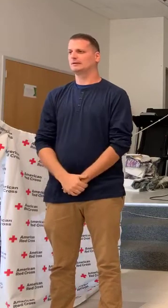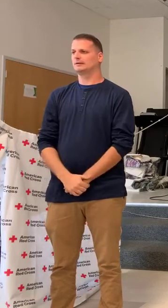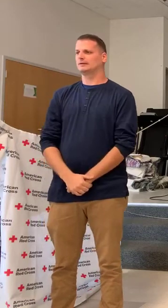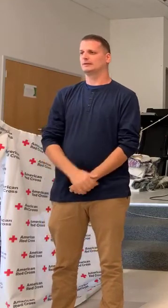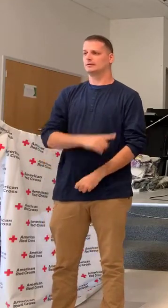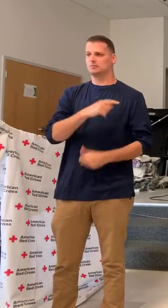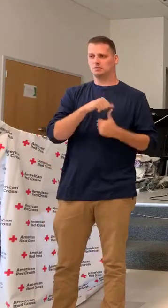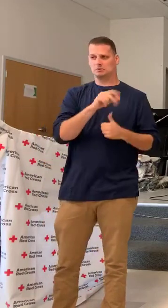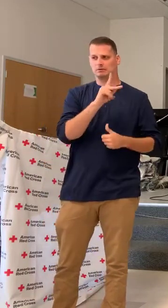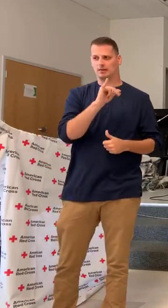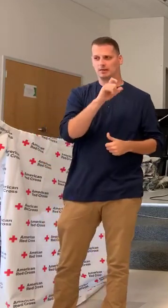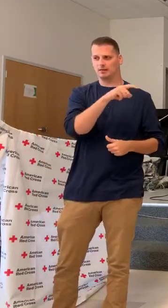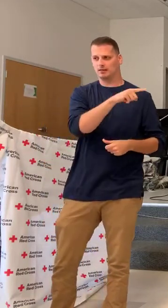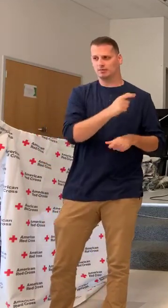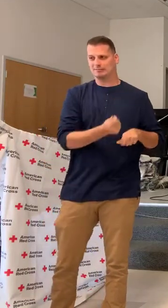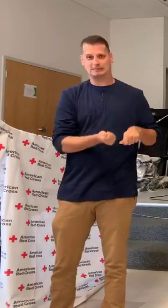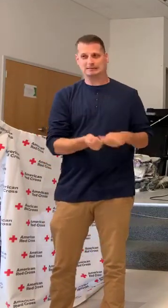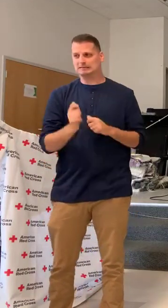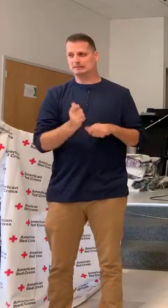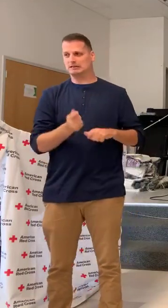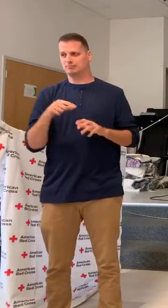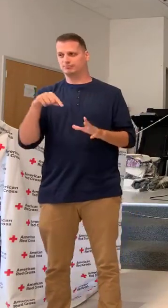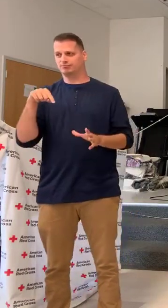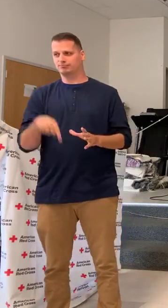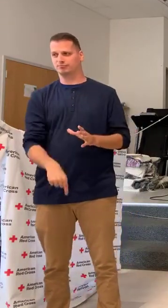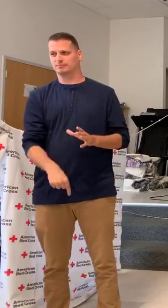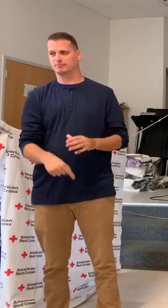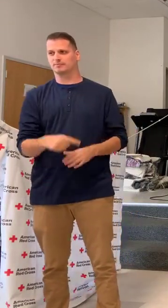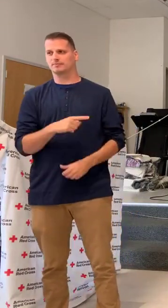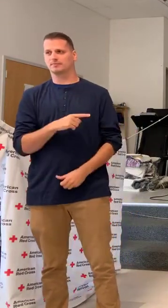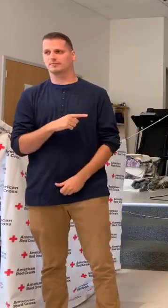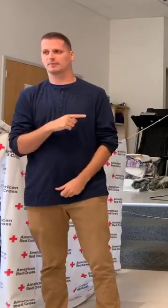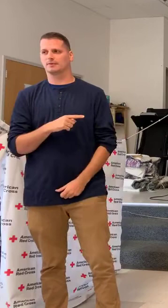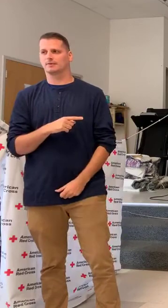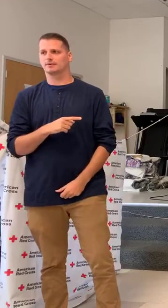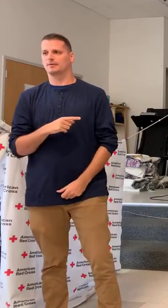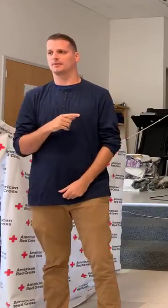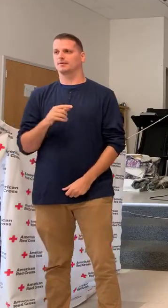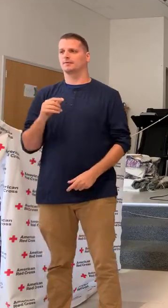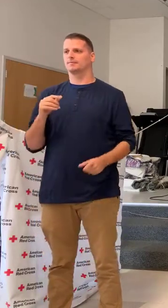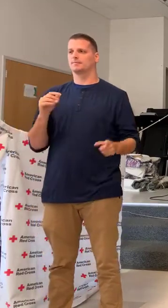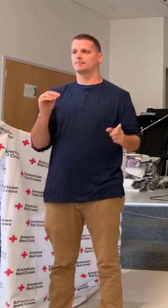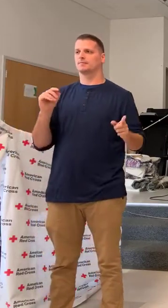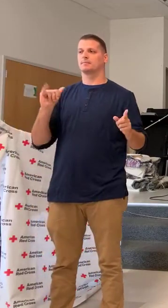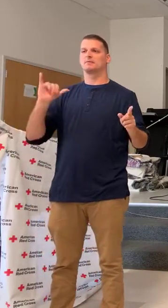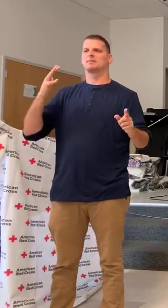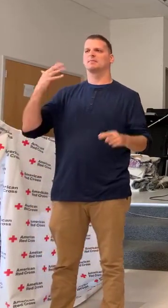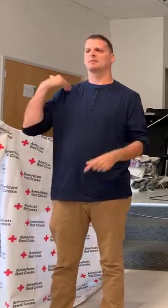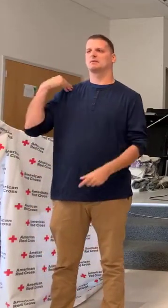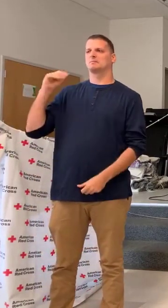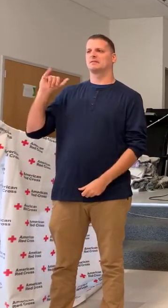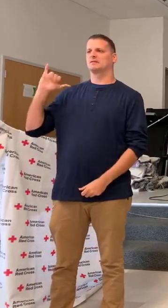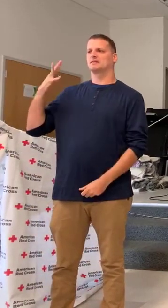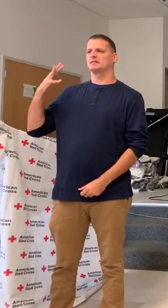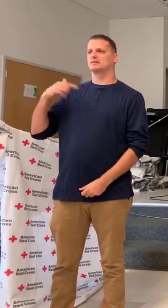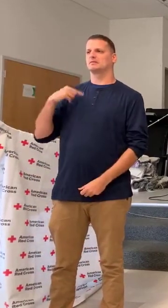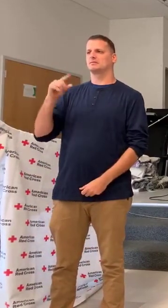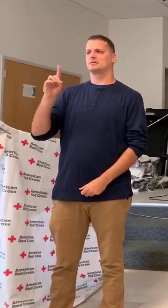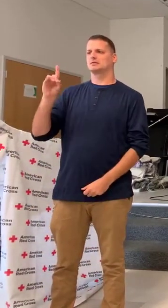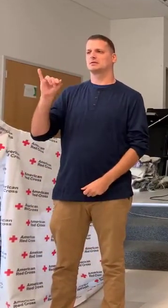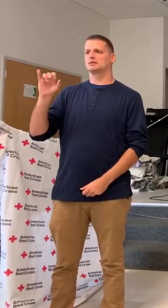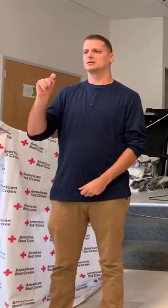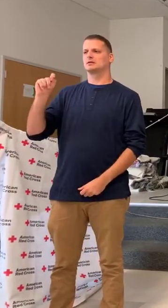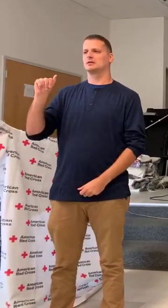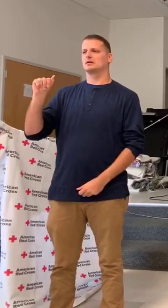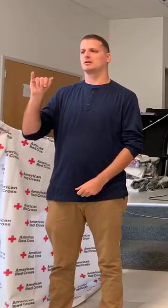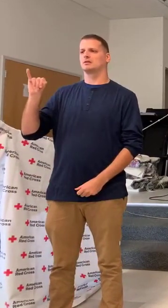hole and you hit frost. So in May 5th, we had our first call. Remember, Norm McDonald called. We had to go to Delta Junction for a bombing range fire. And I was